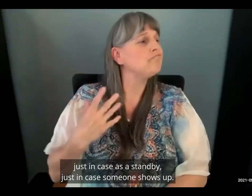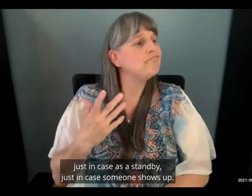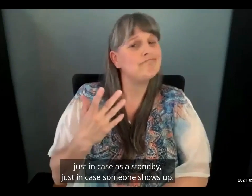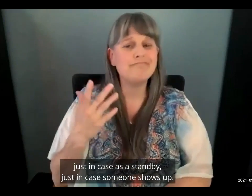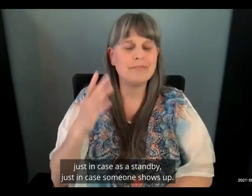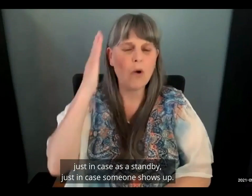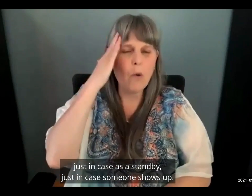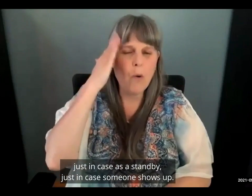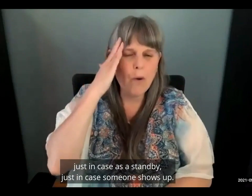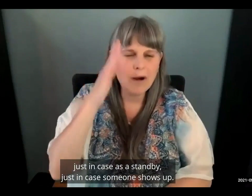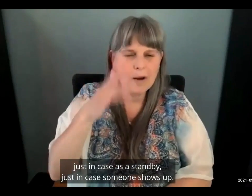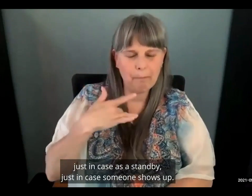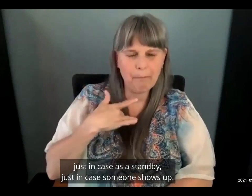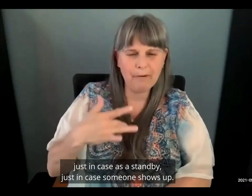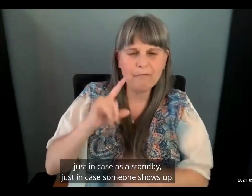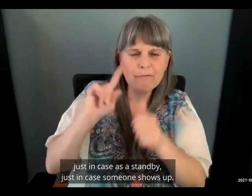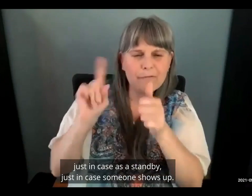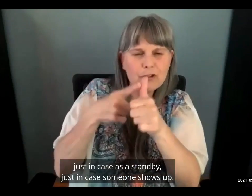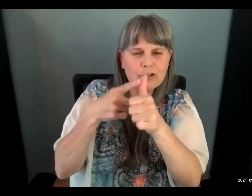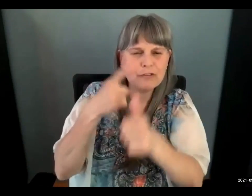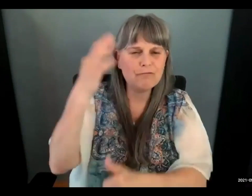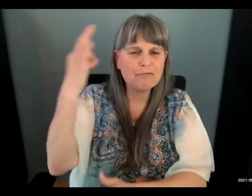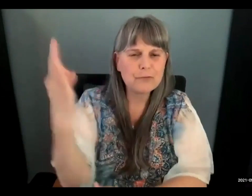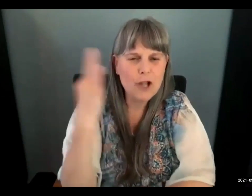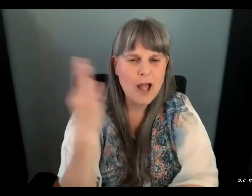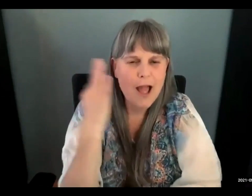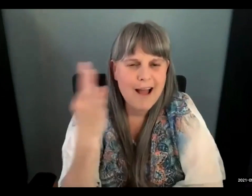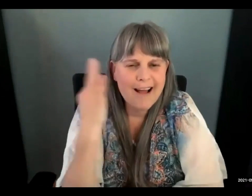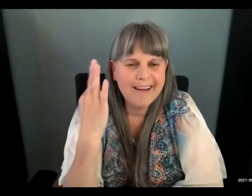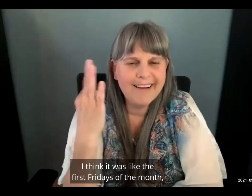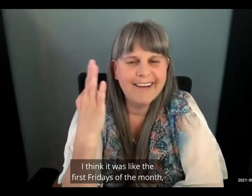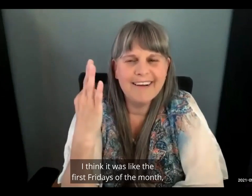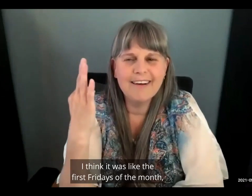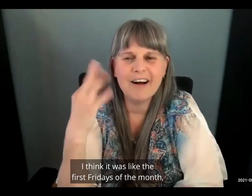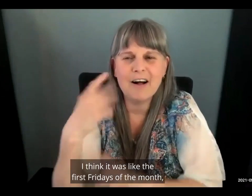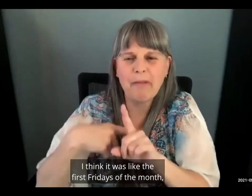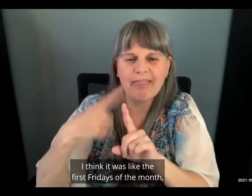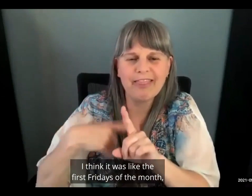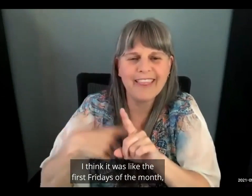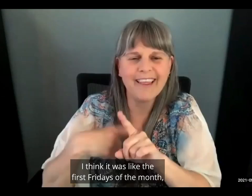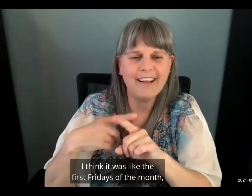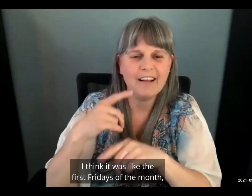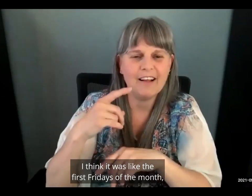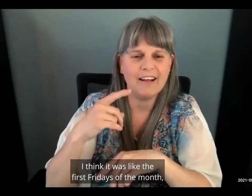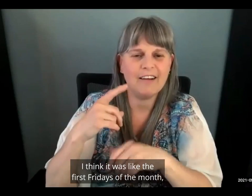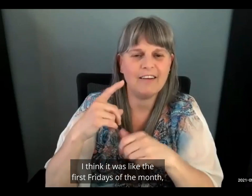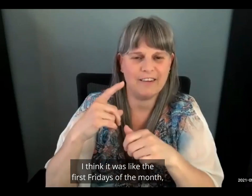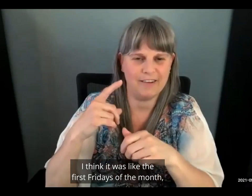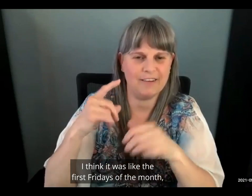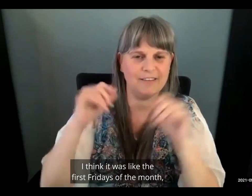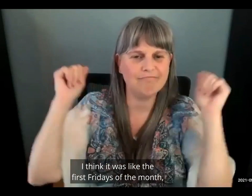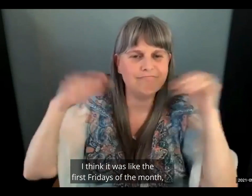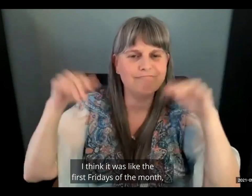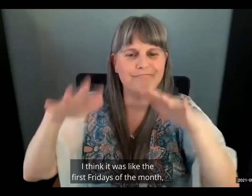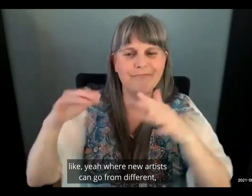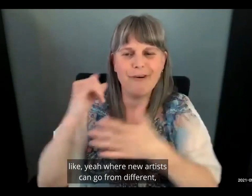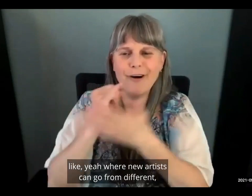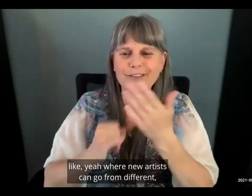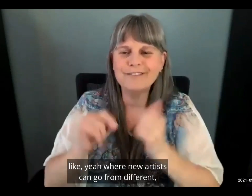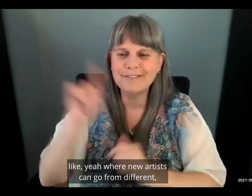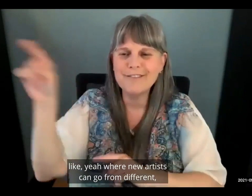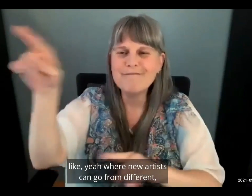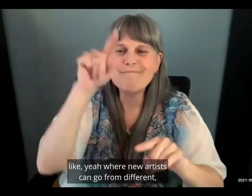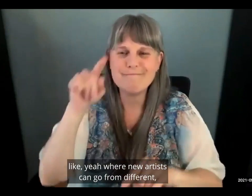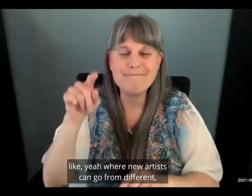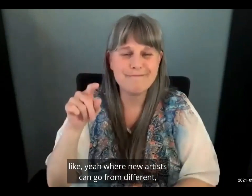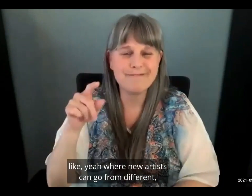as a standby, just in case someone shows up. You know, I think it was like there's the first Fridays of the month, like,